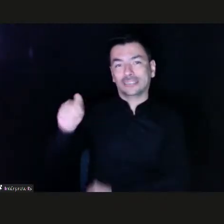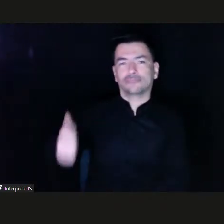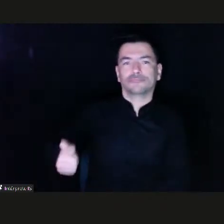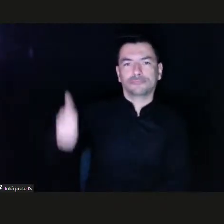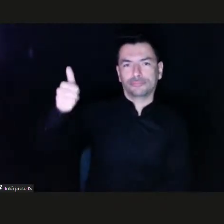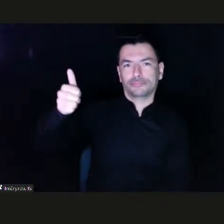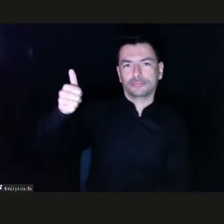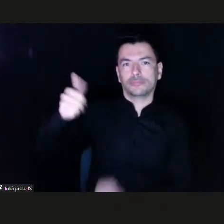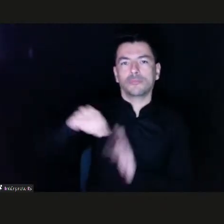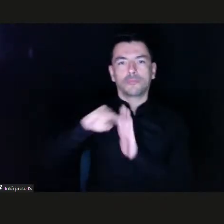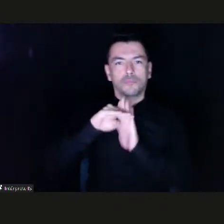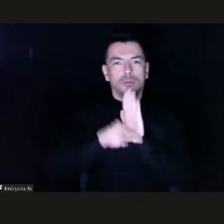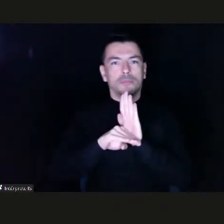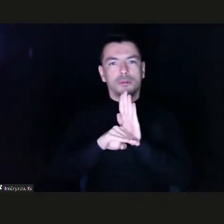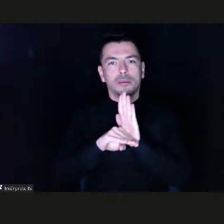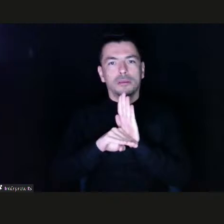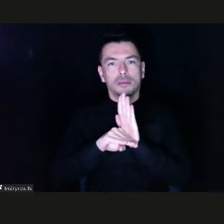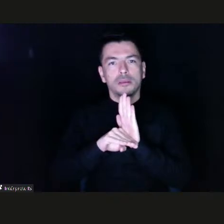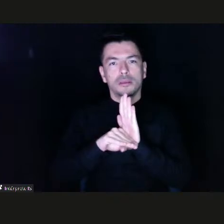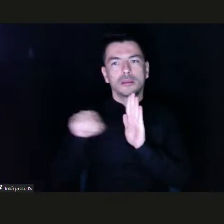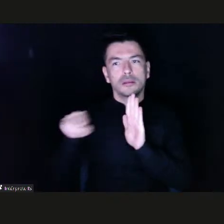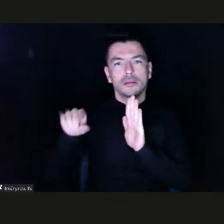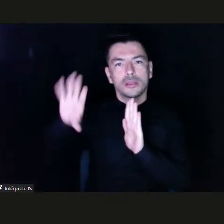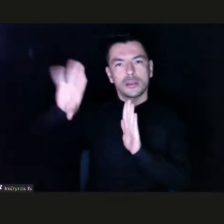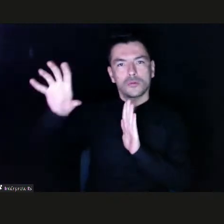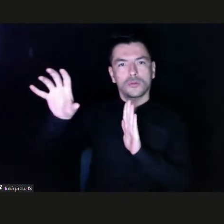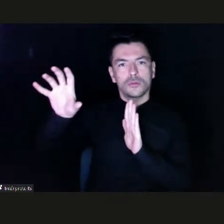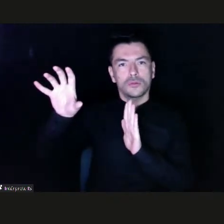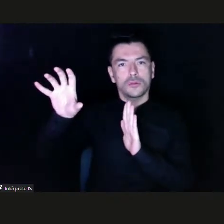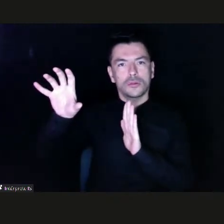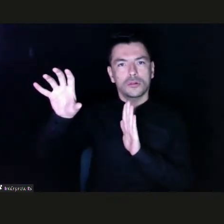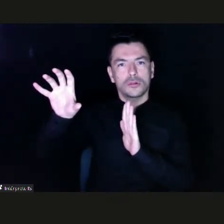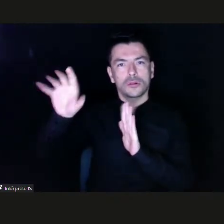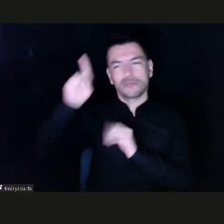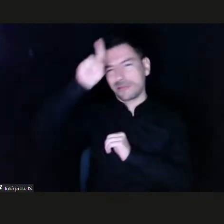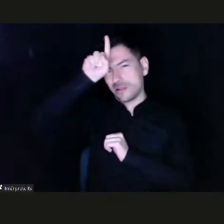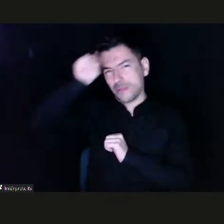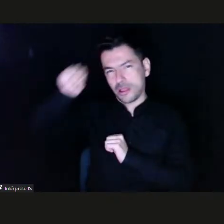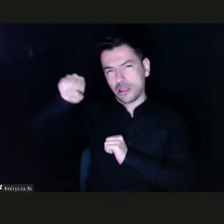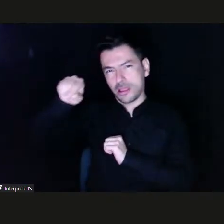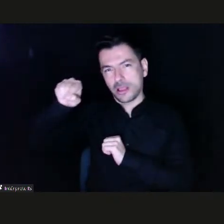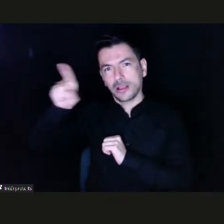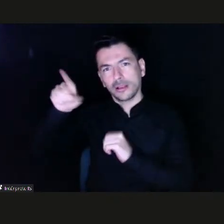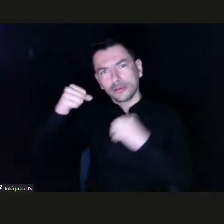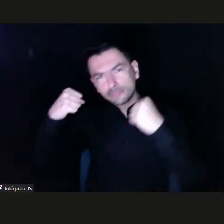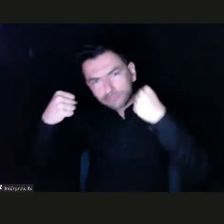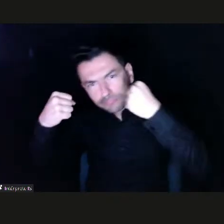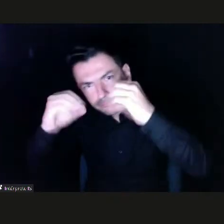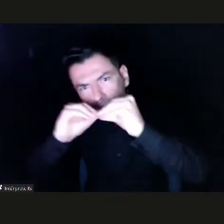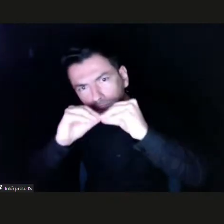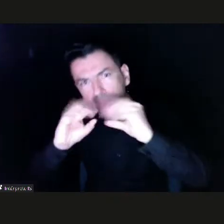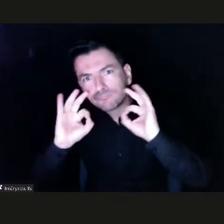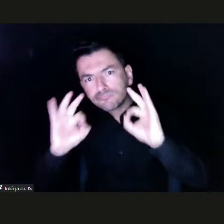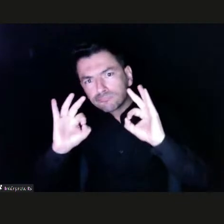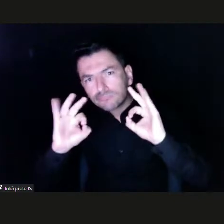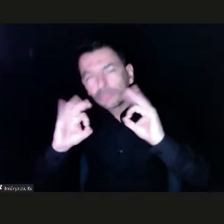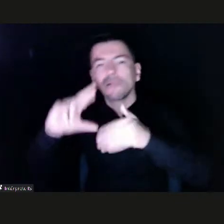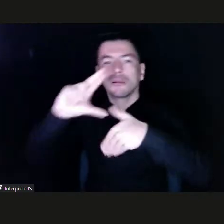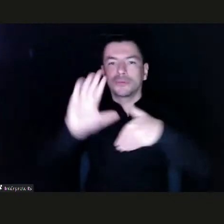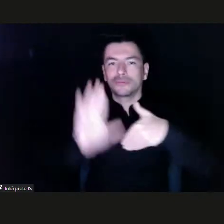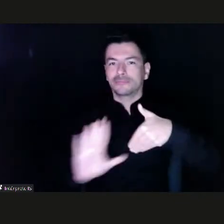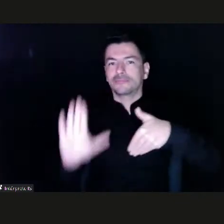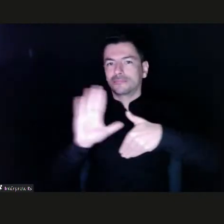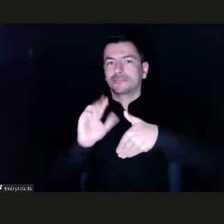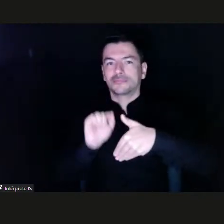America, of the Konrad Adenauer Stiftung, based in Panama City. Before, he worked as